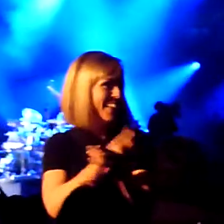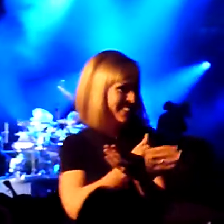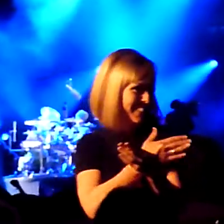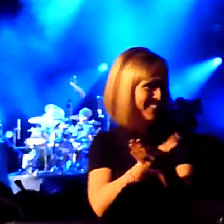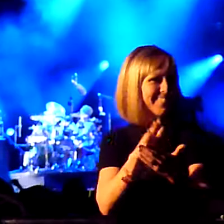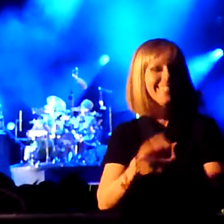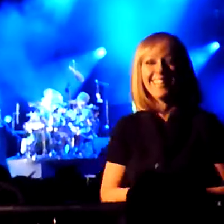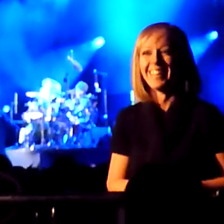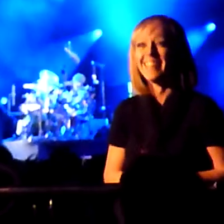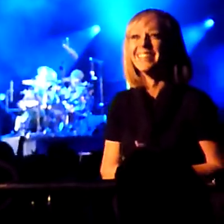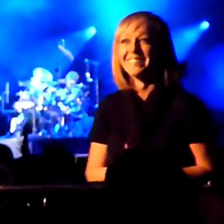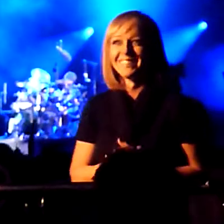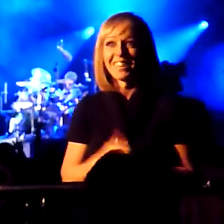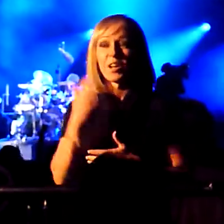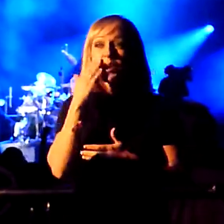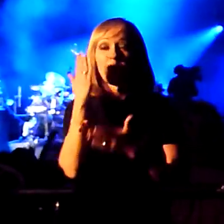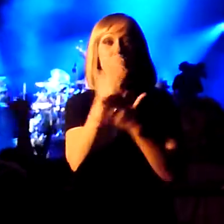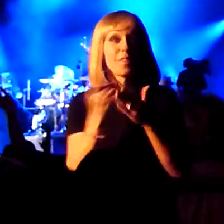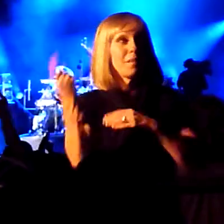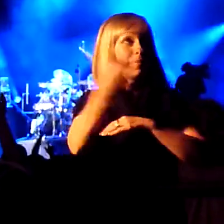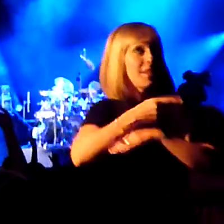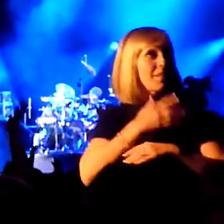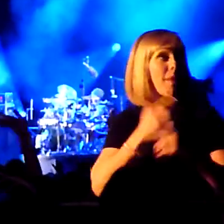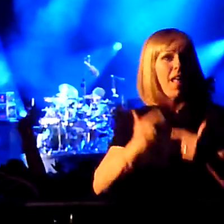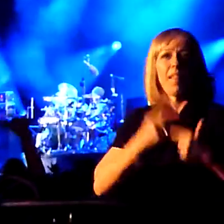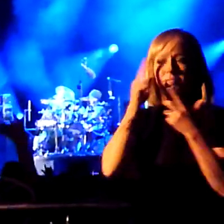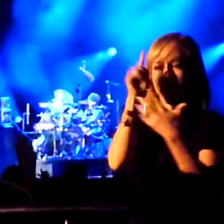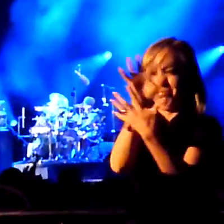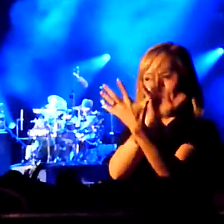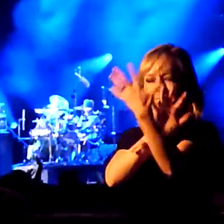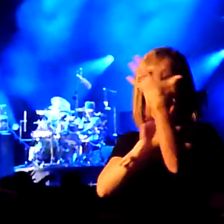Back on those days when my life was a haze